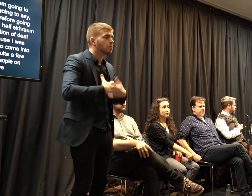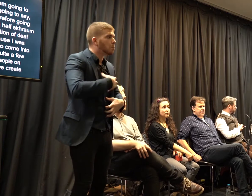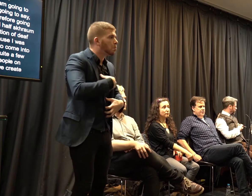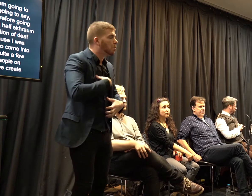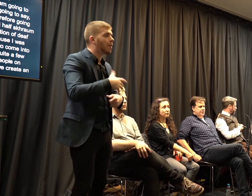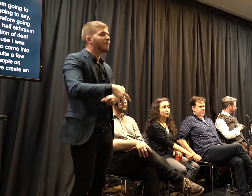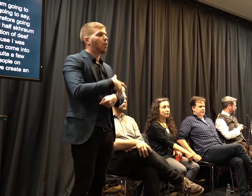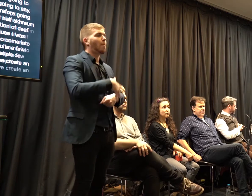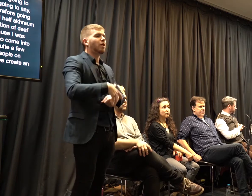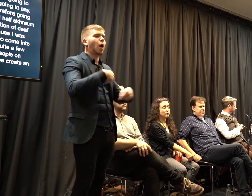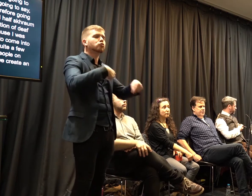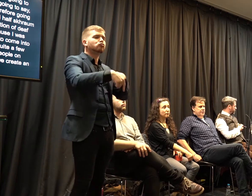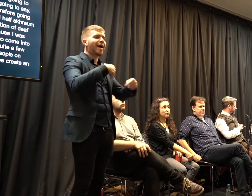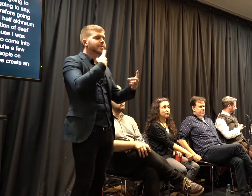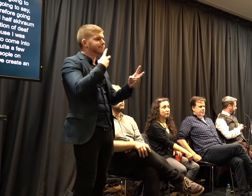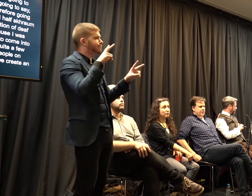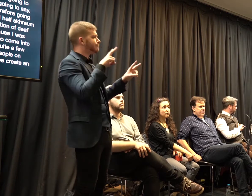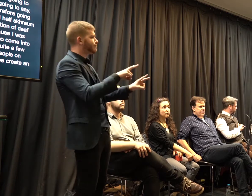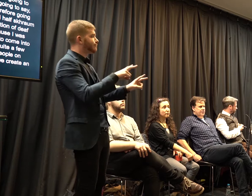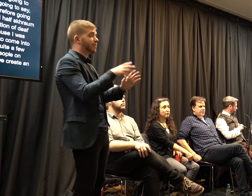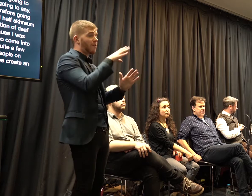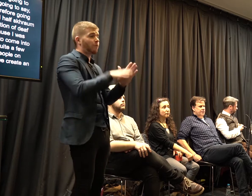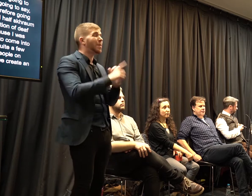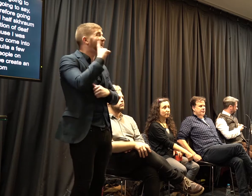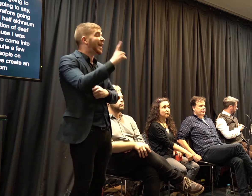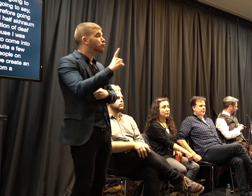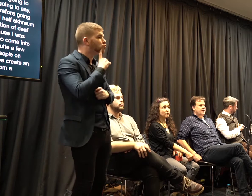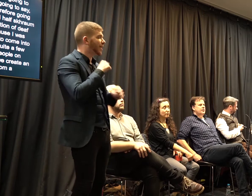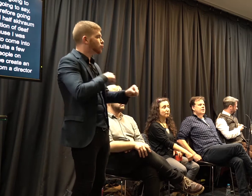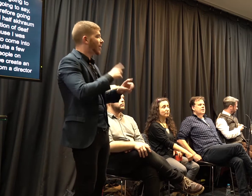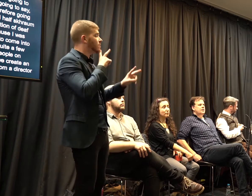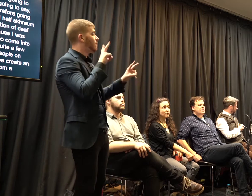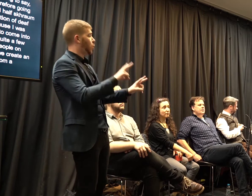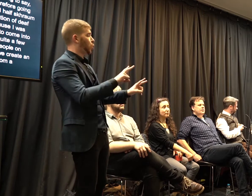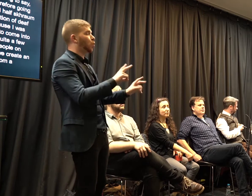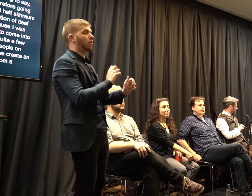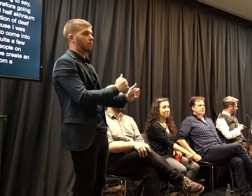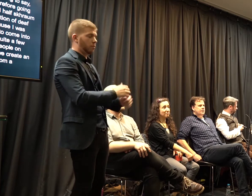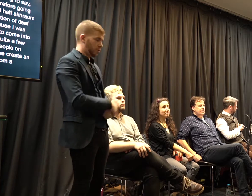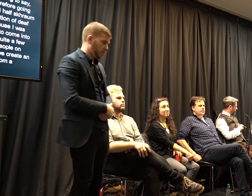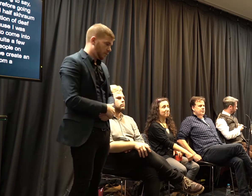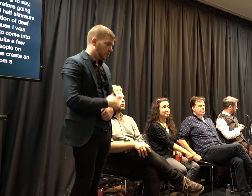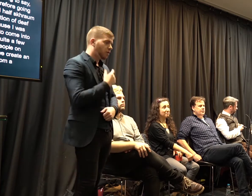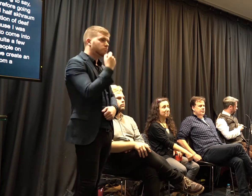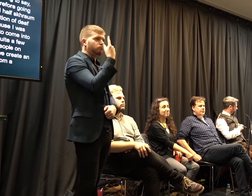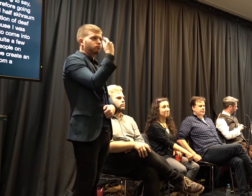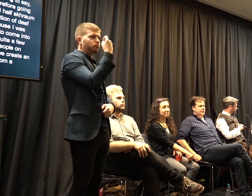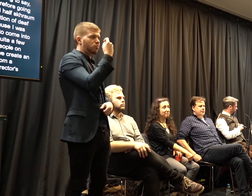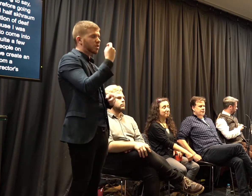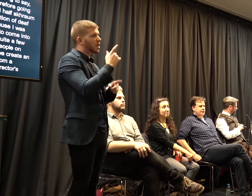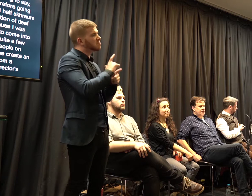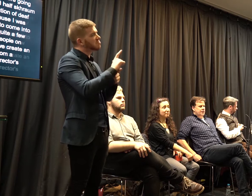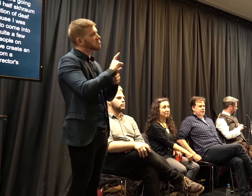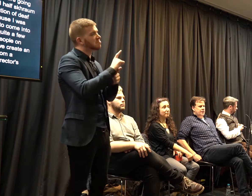always from a director's perspective and from a hearing director's perspective. And I realised after a few years that actually